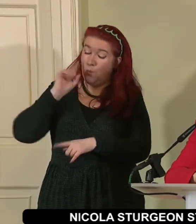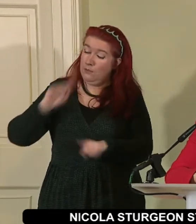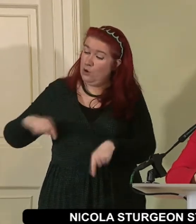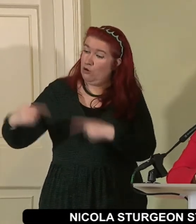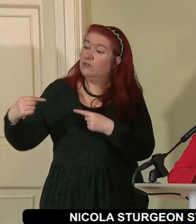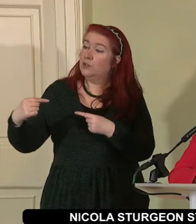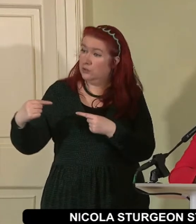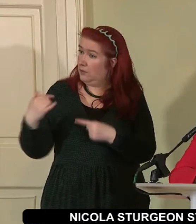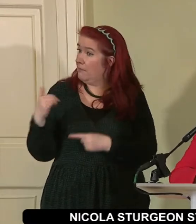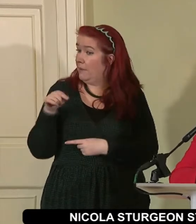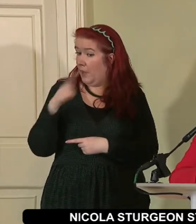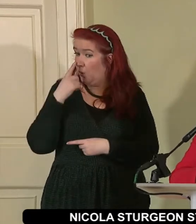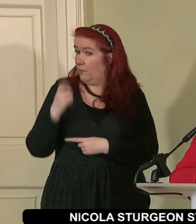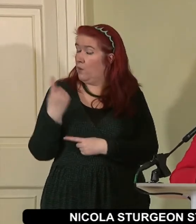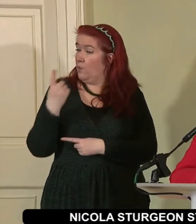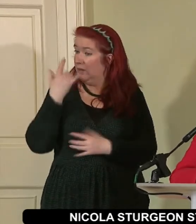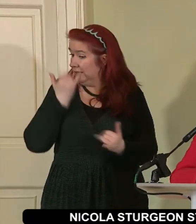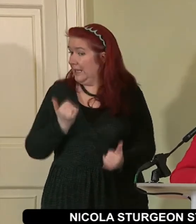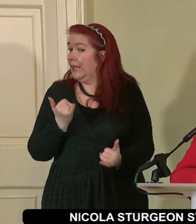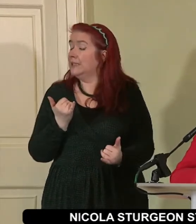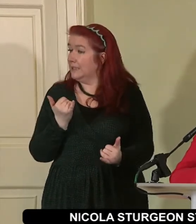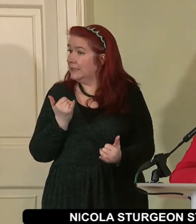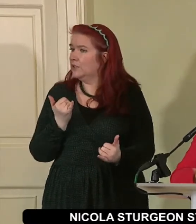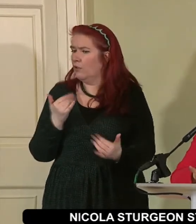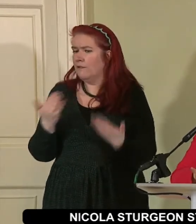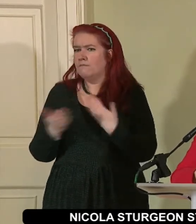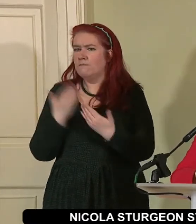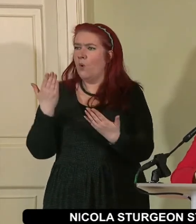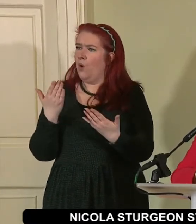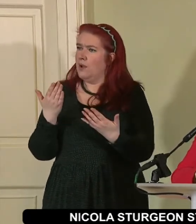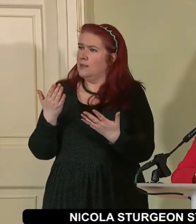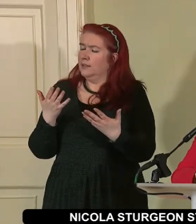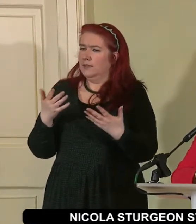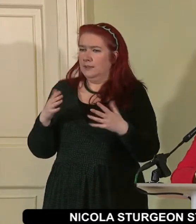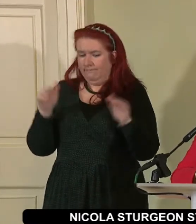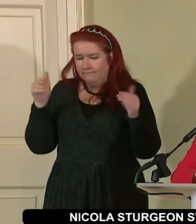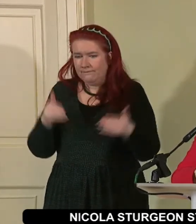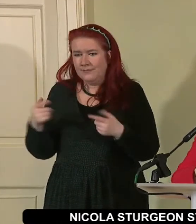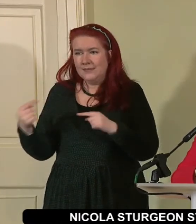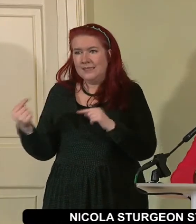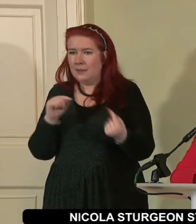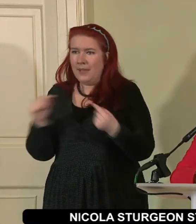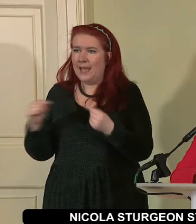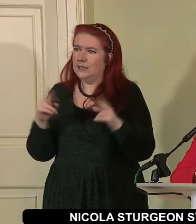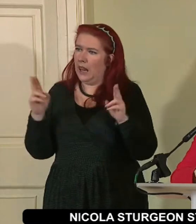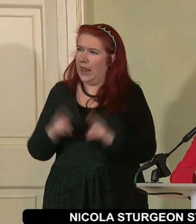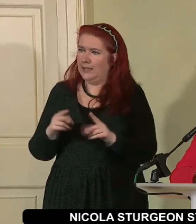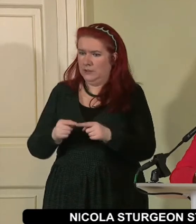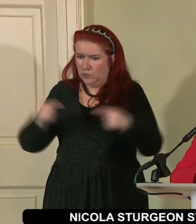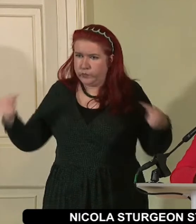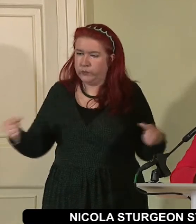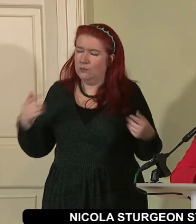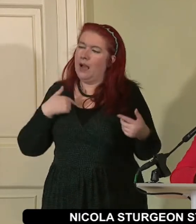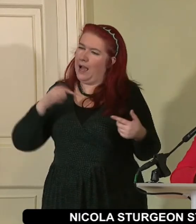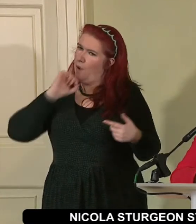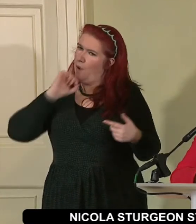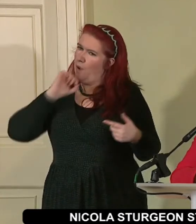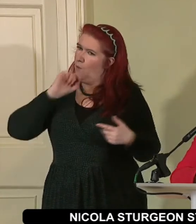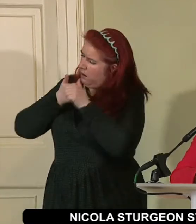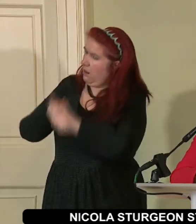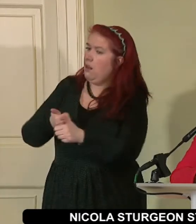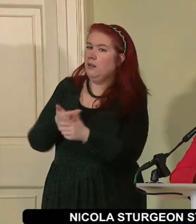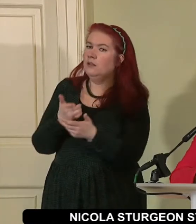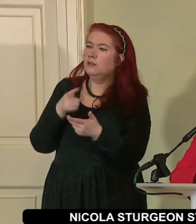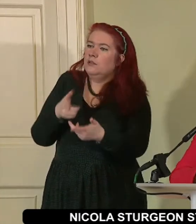Maybe they could be one of the first tests of a more depolarised political debate, but I will be the strongest, most strenuous advocate for